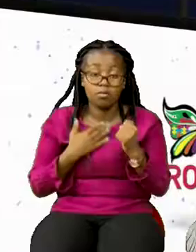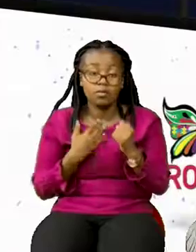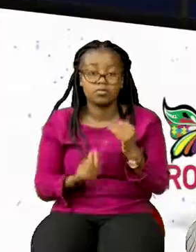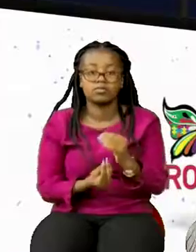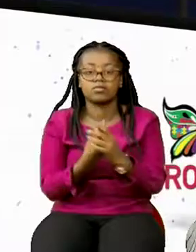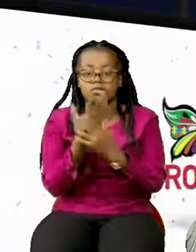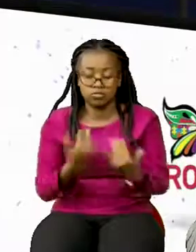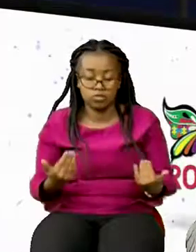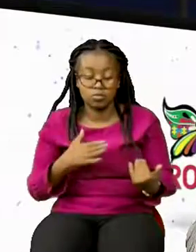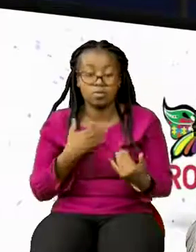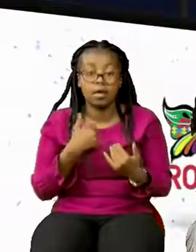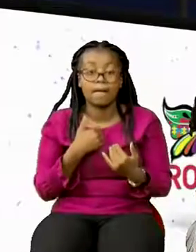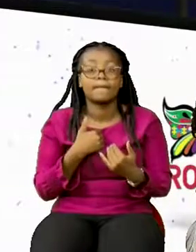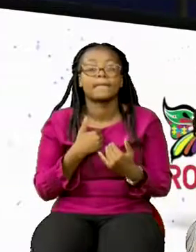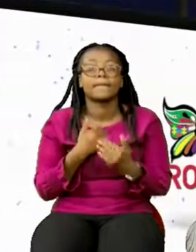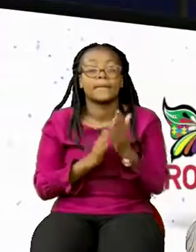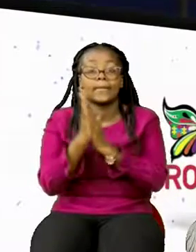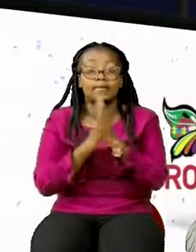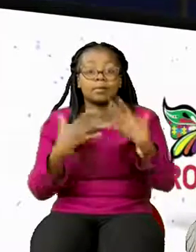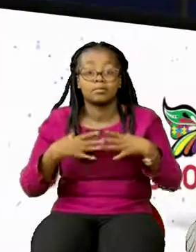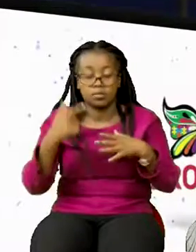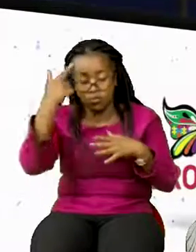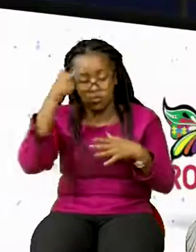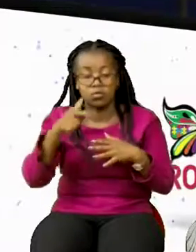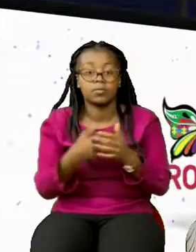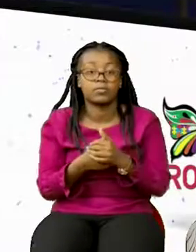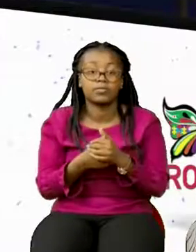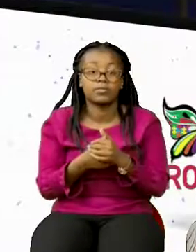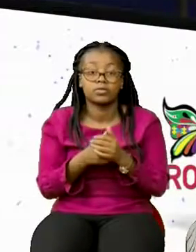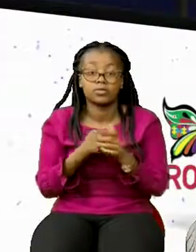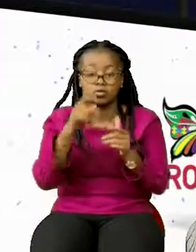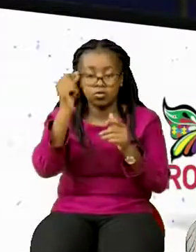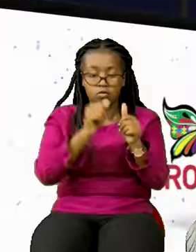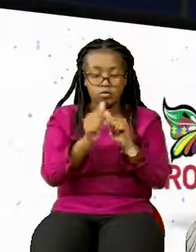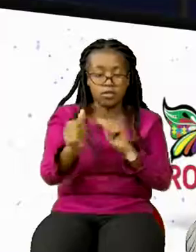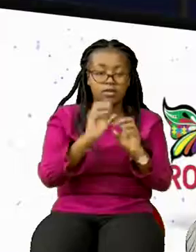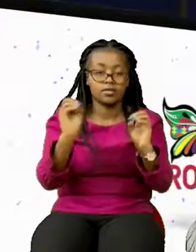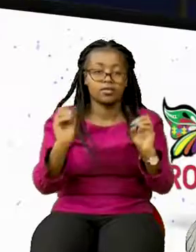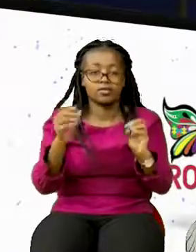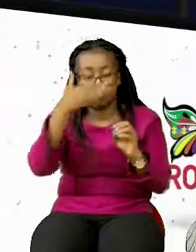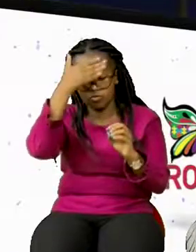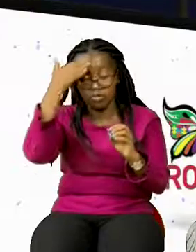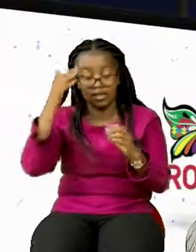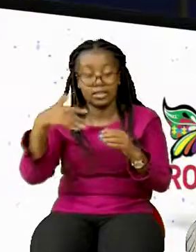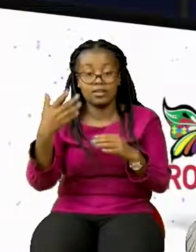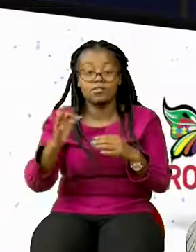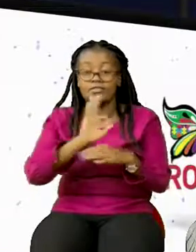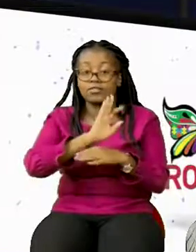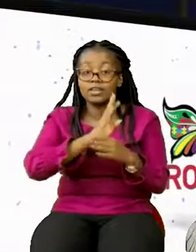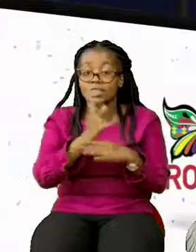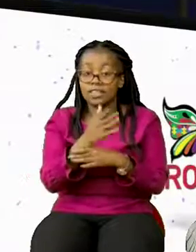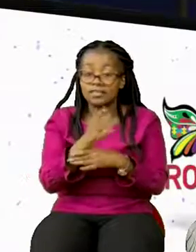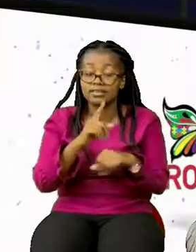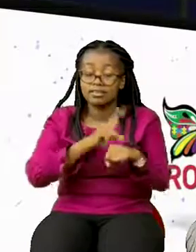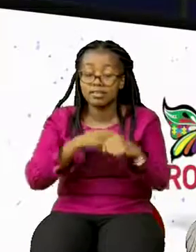raising our children. So we have interesting people lined up for you. So don't go far. Don't forget, every Thursday at